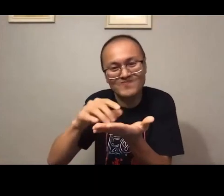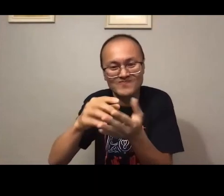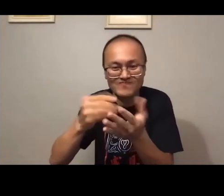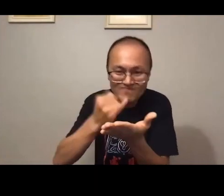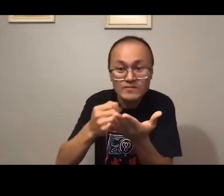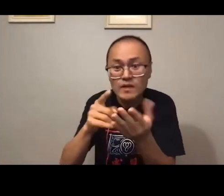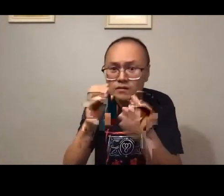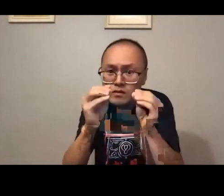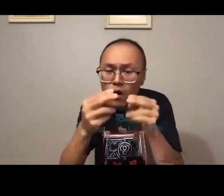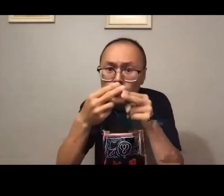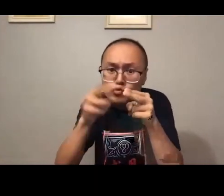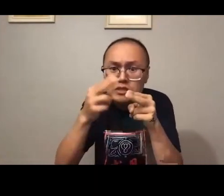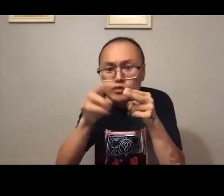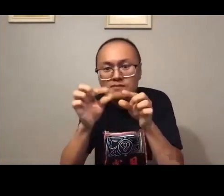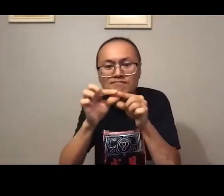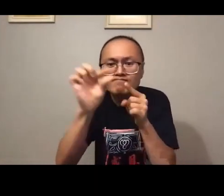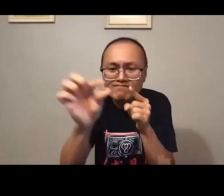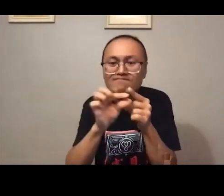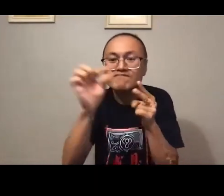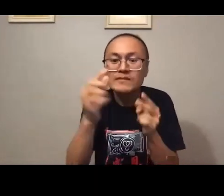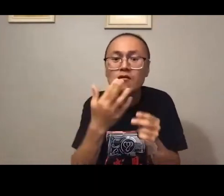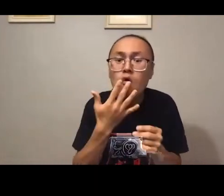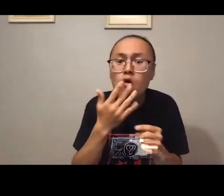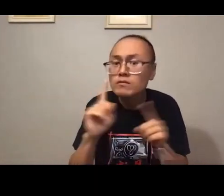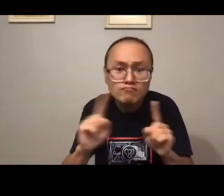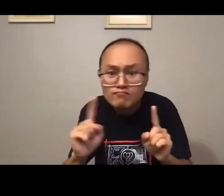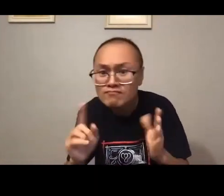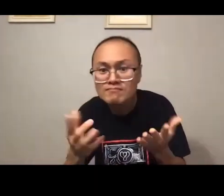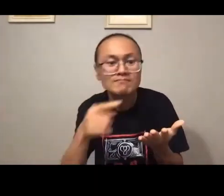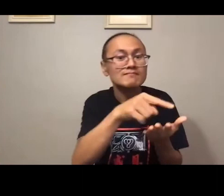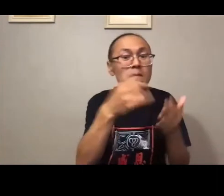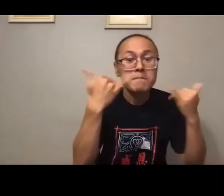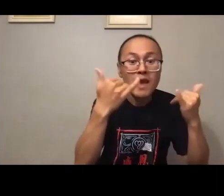make learning to read and write and draw,